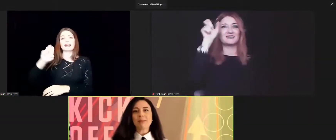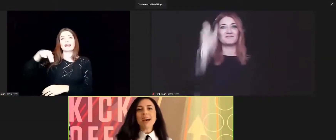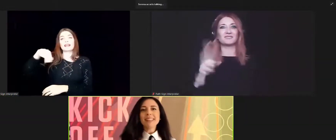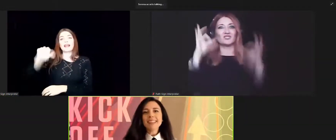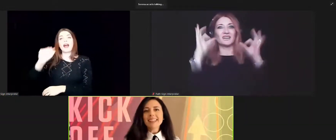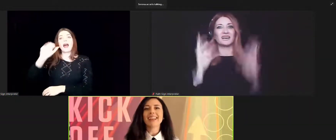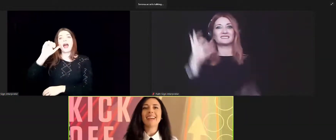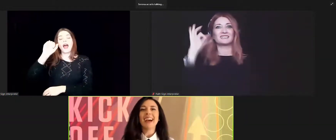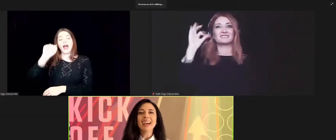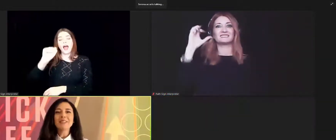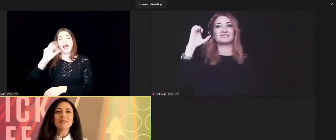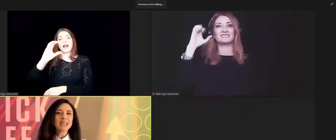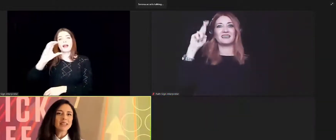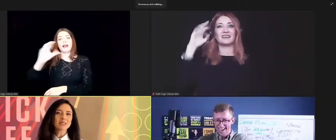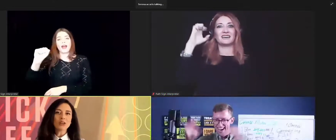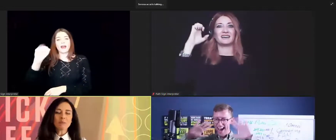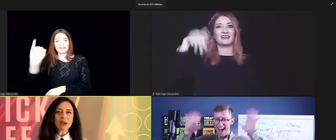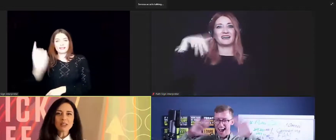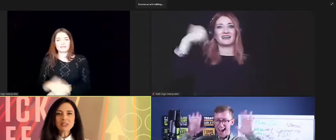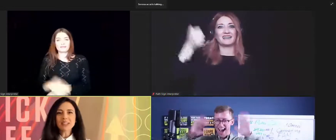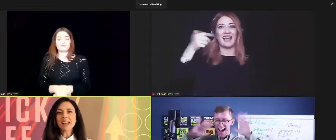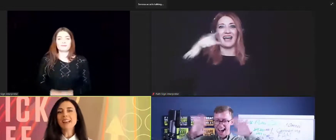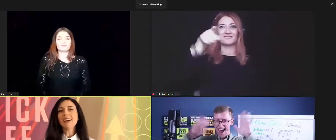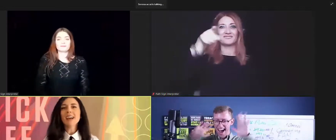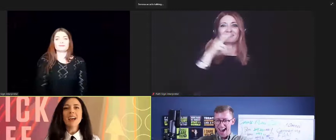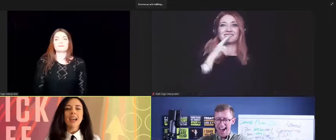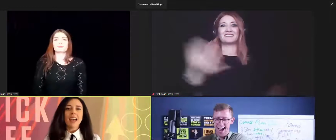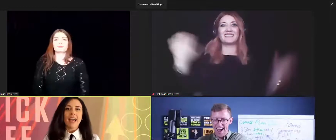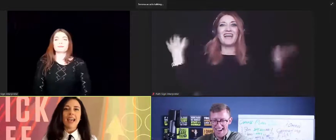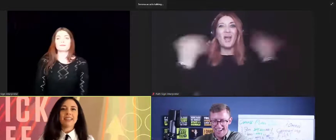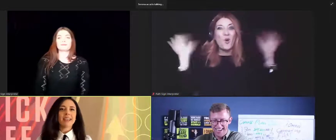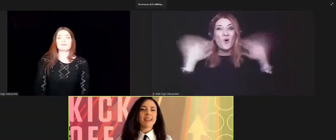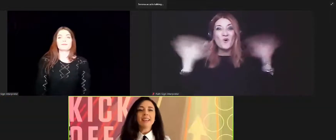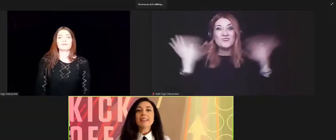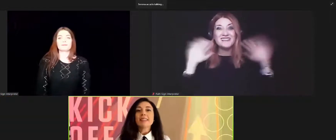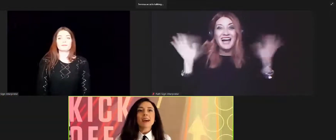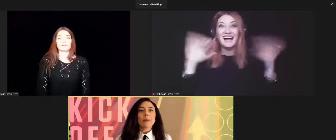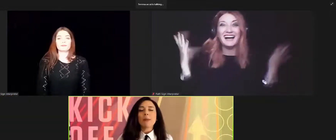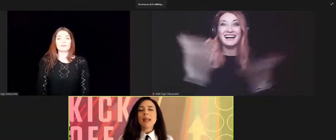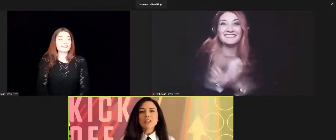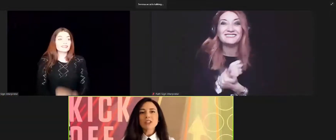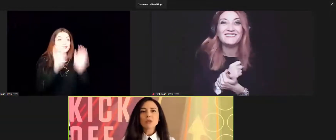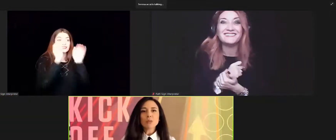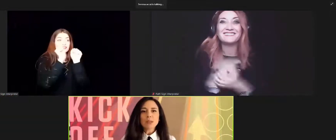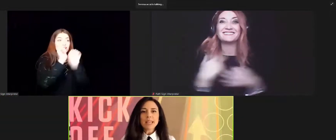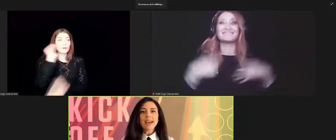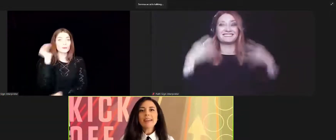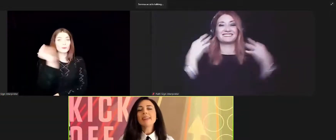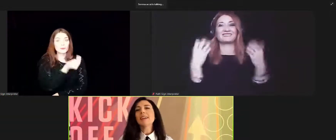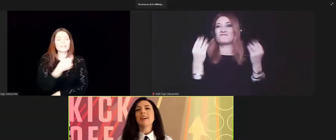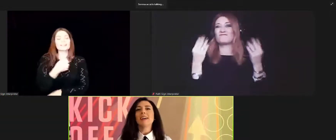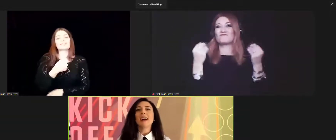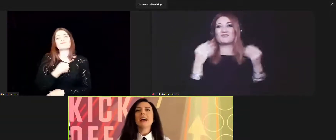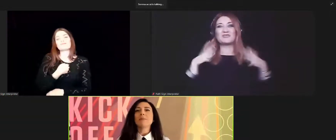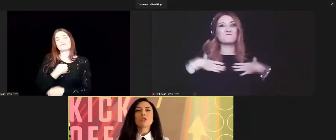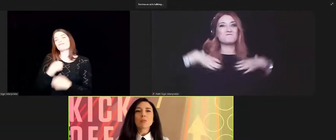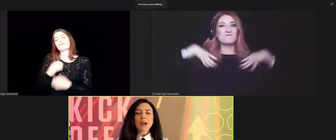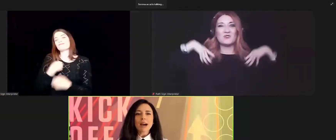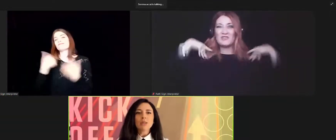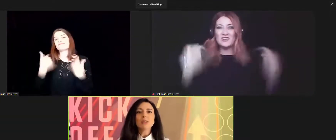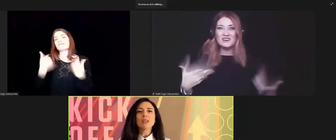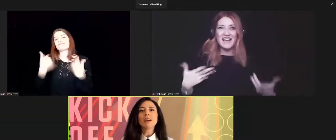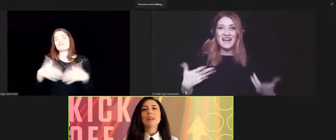Hi everybody, I feel so emotional and it's a pleasure to be here. I'm